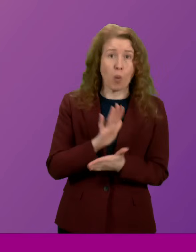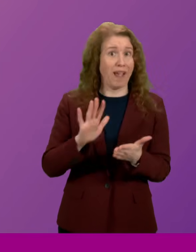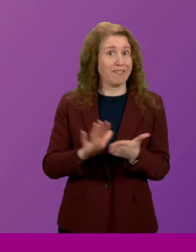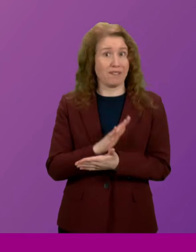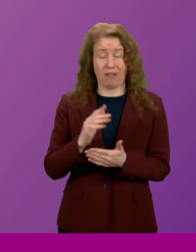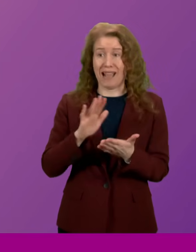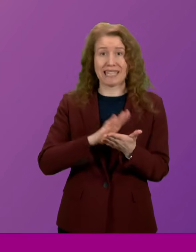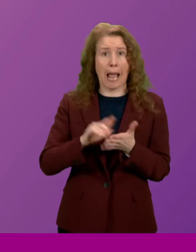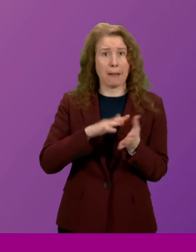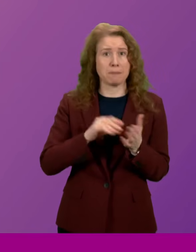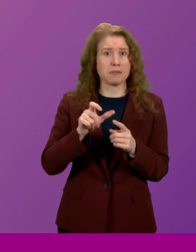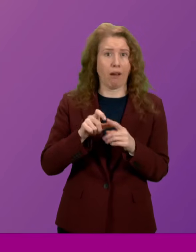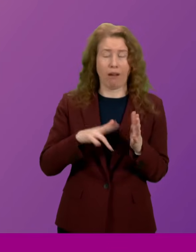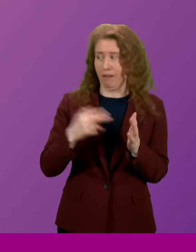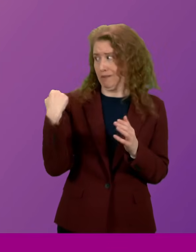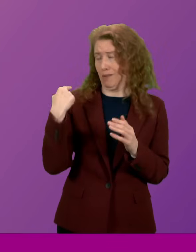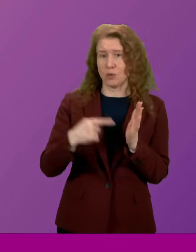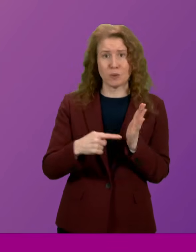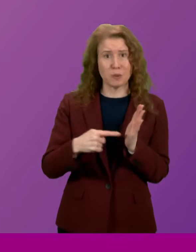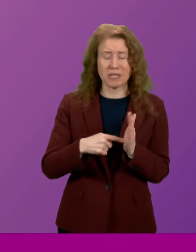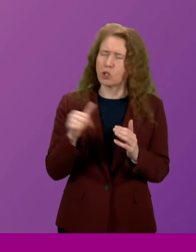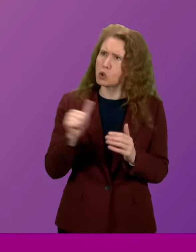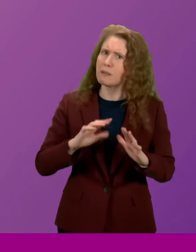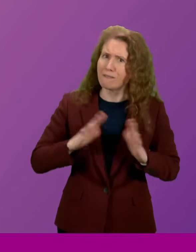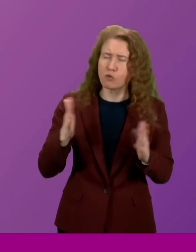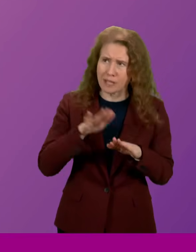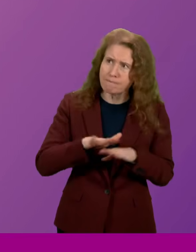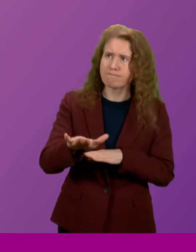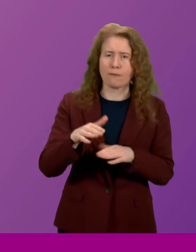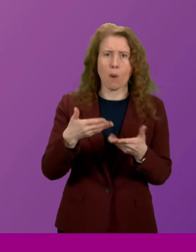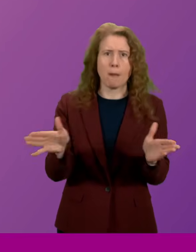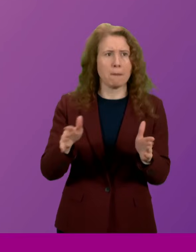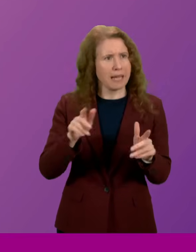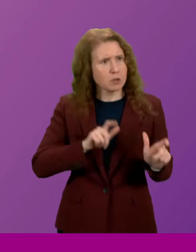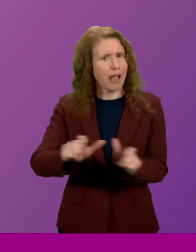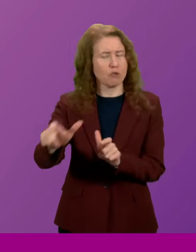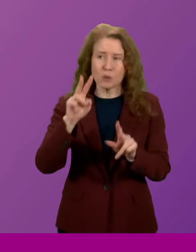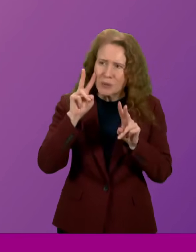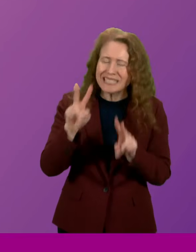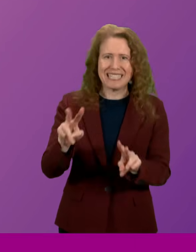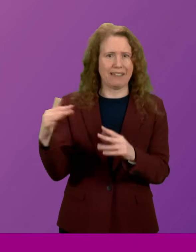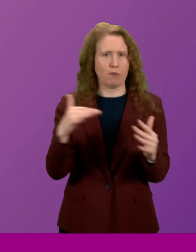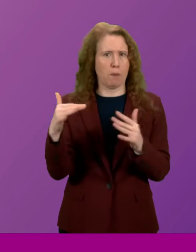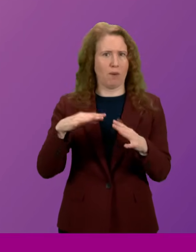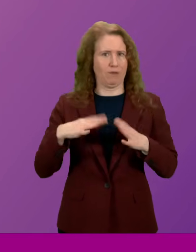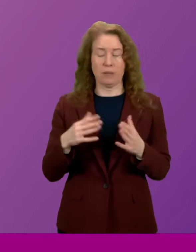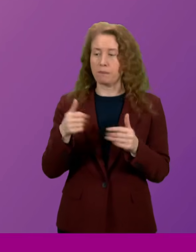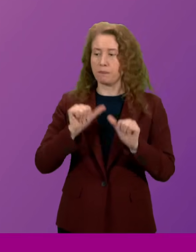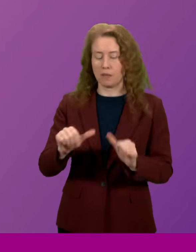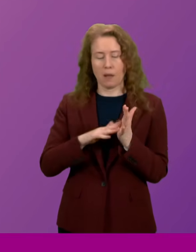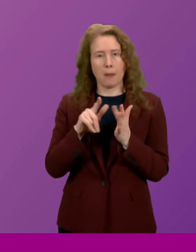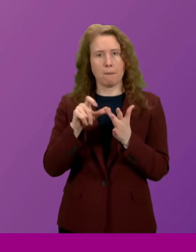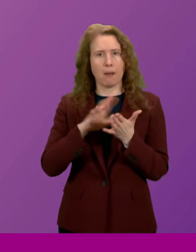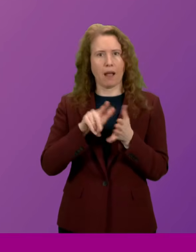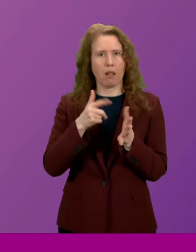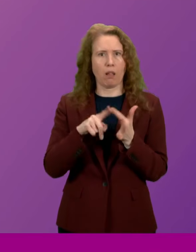scenes at Hampden on Tuesday evening, and that should be free for members of the public to be able to see those events. Michael Mara. I'm